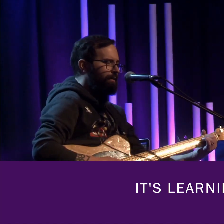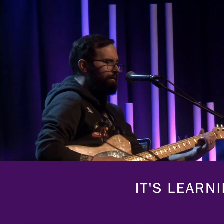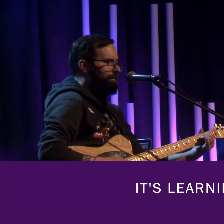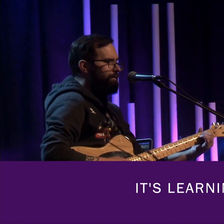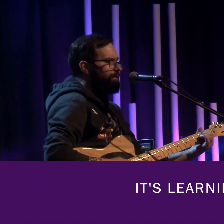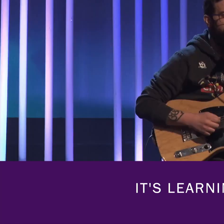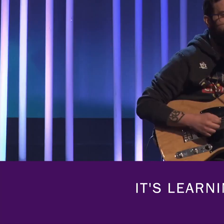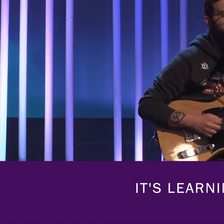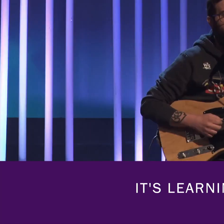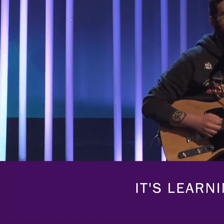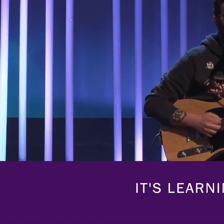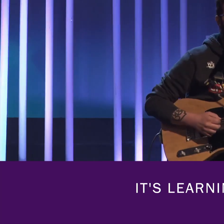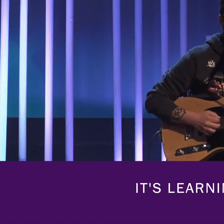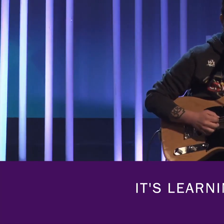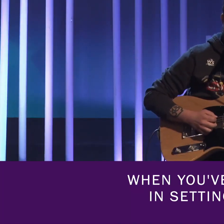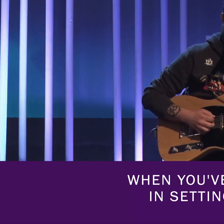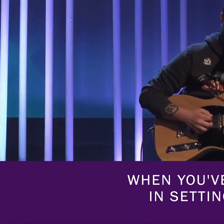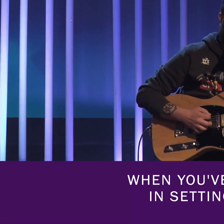admit